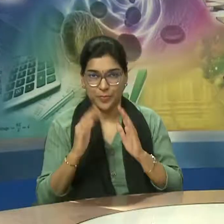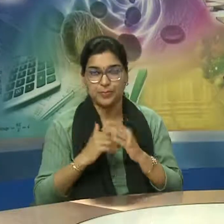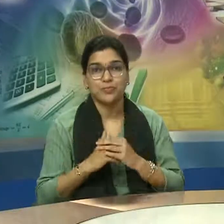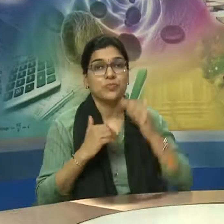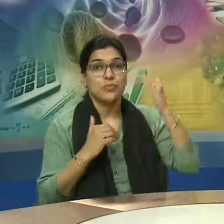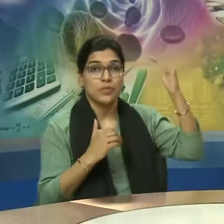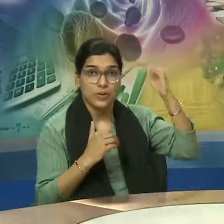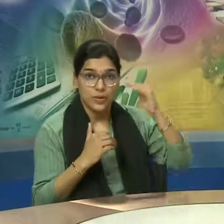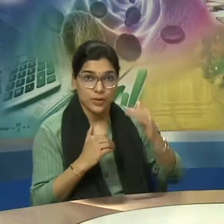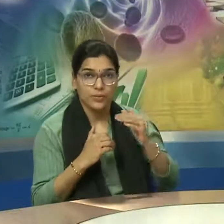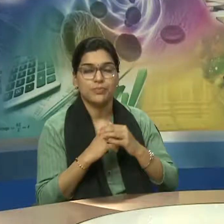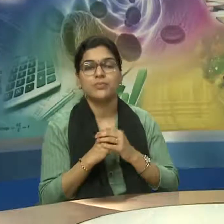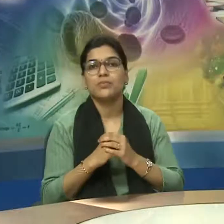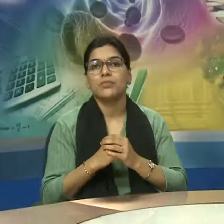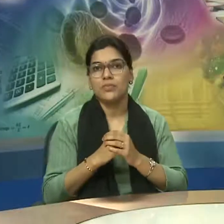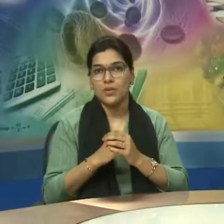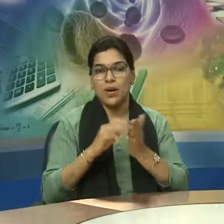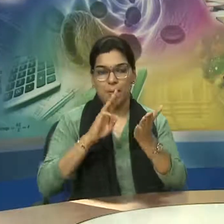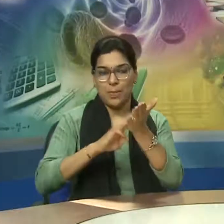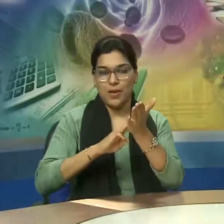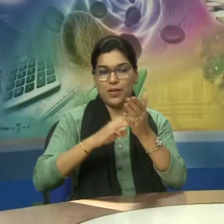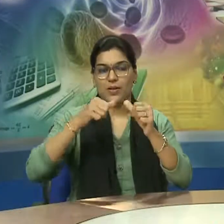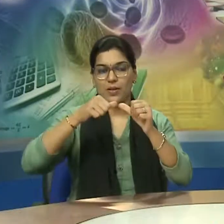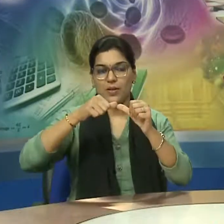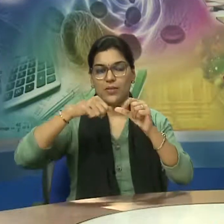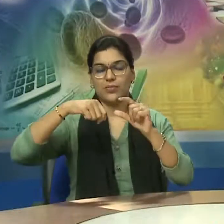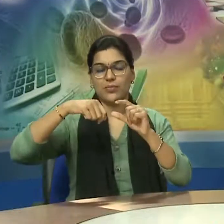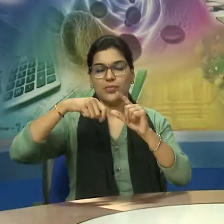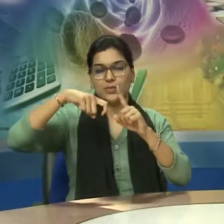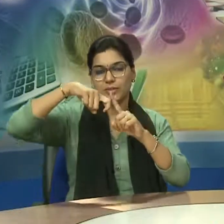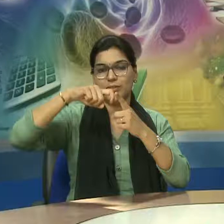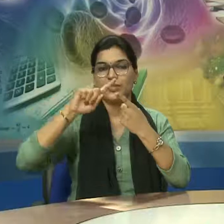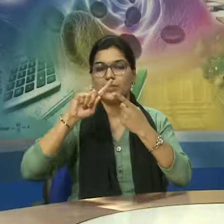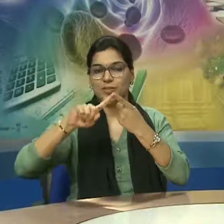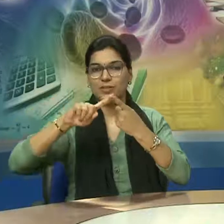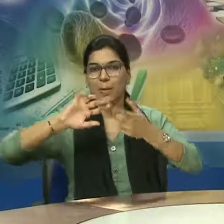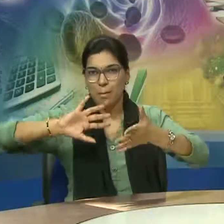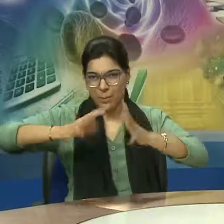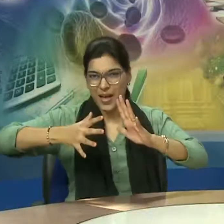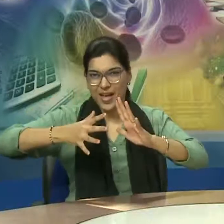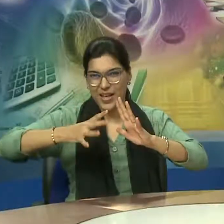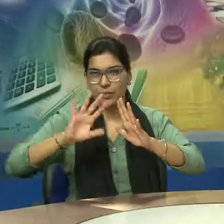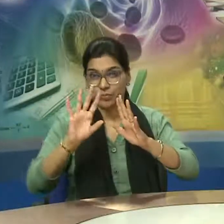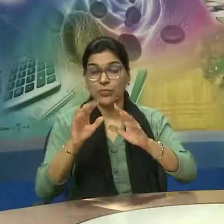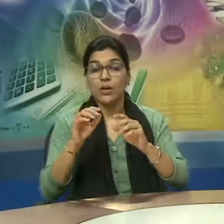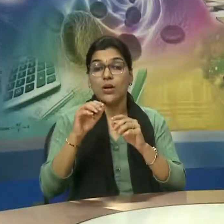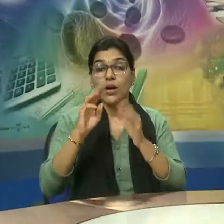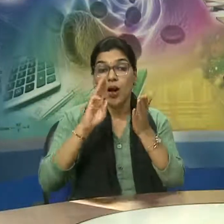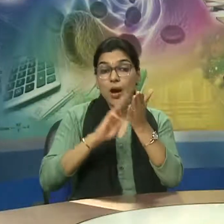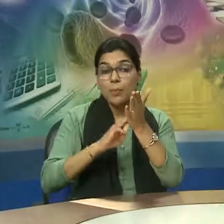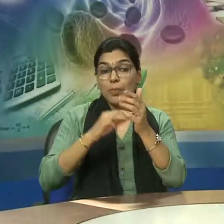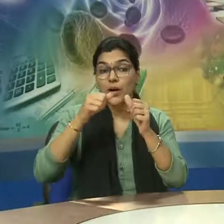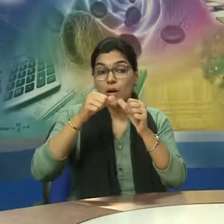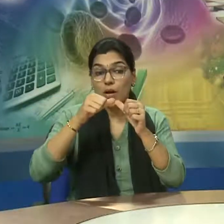before the word kind and it would be unkind. Next is